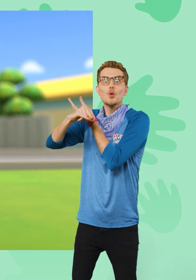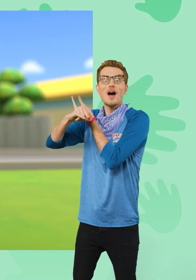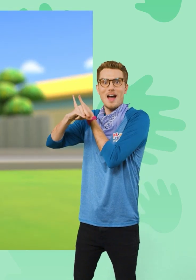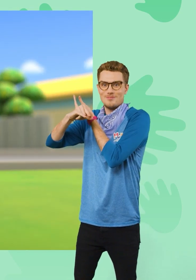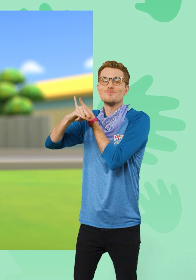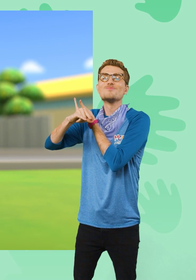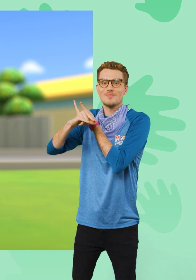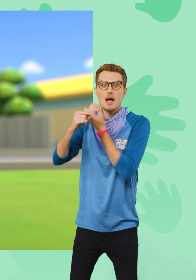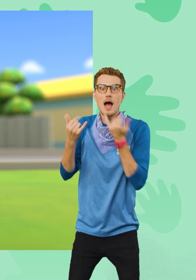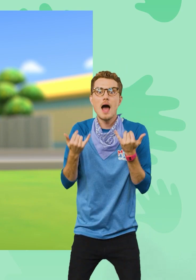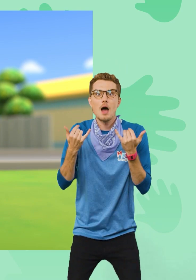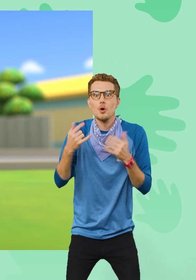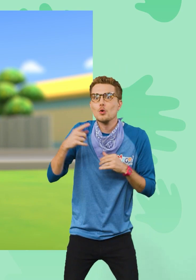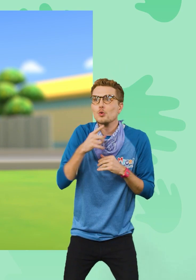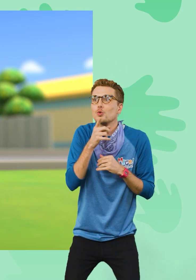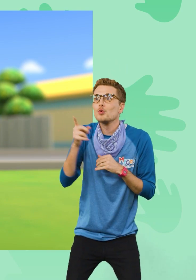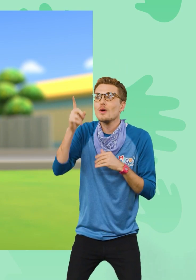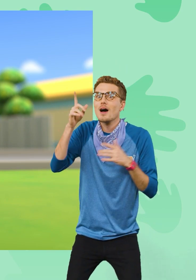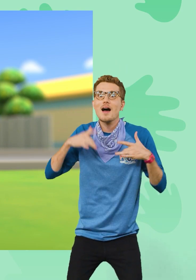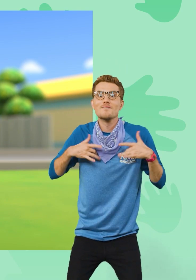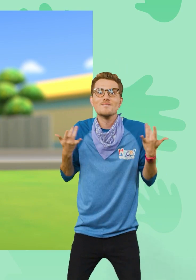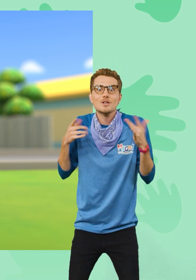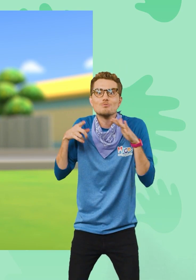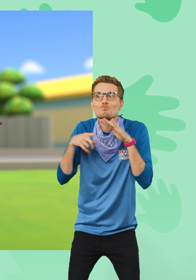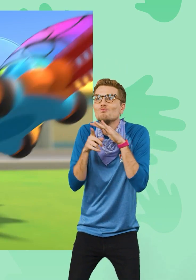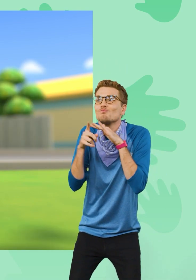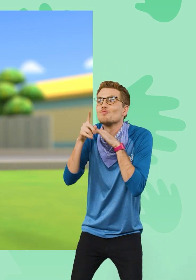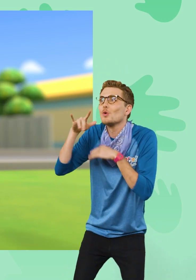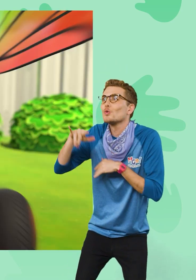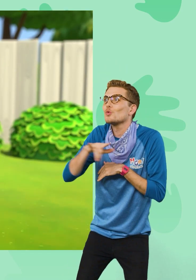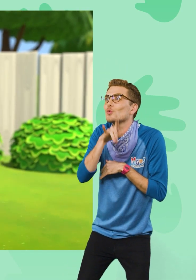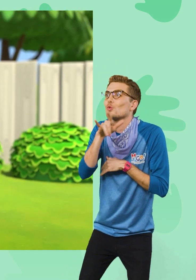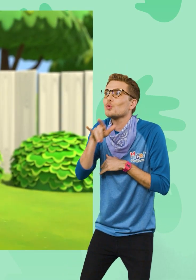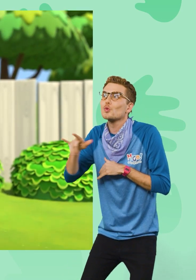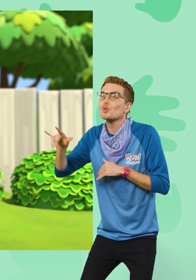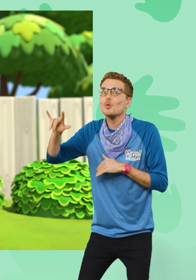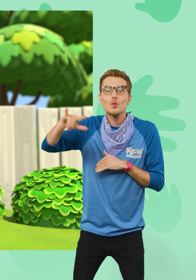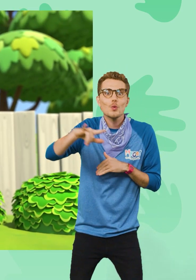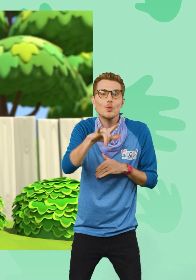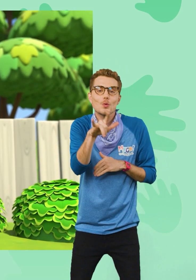down! The Blippi-mobile is ready for adventure.